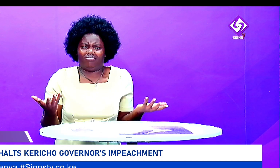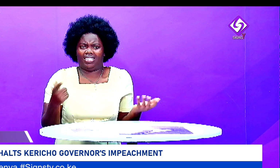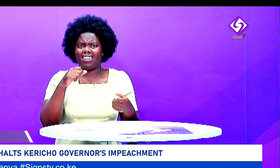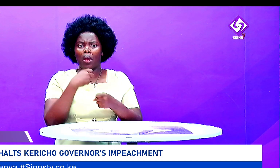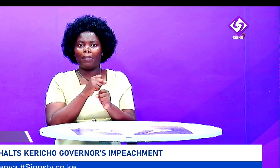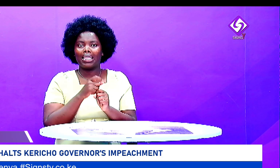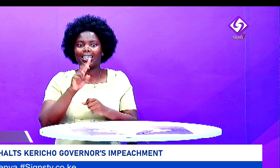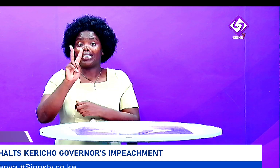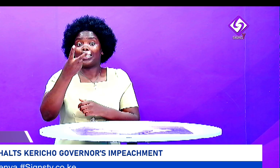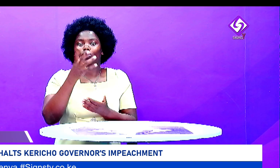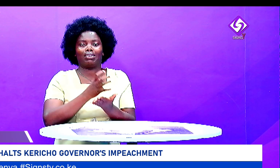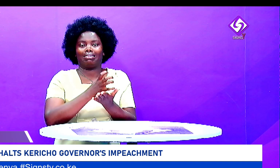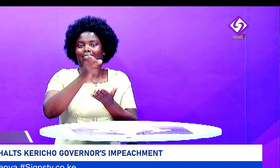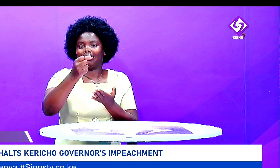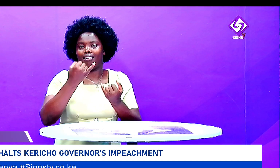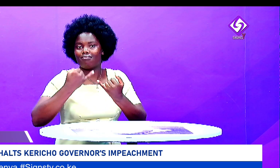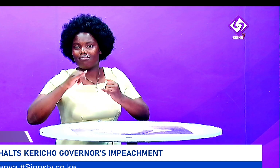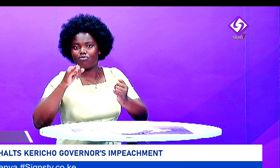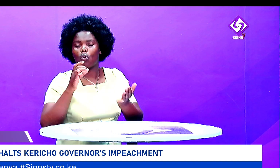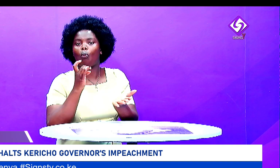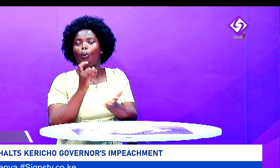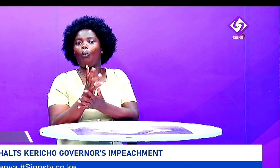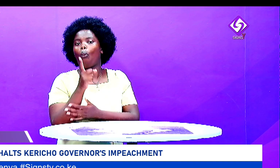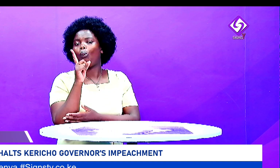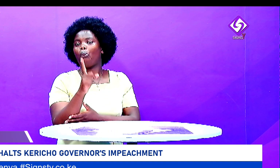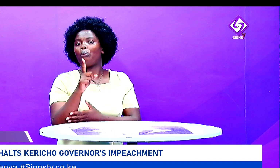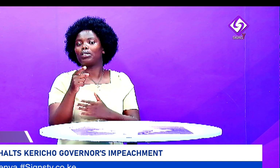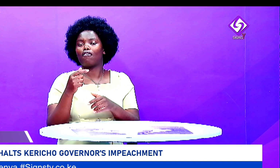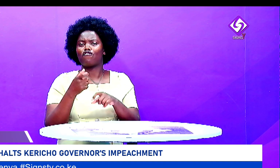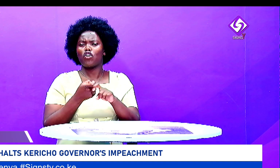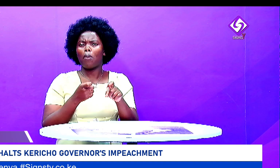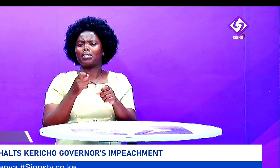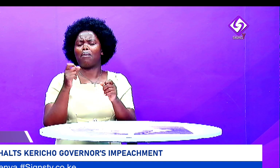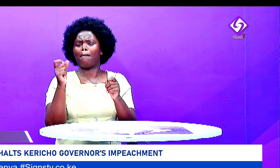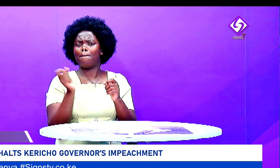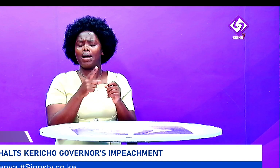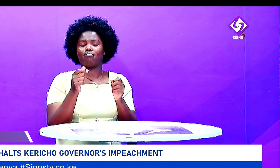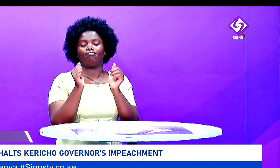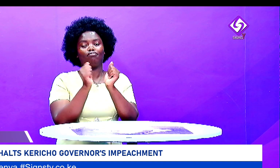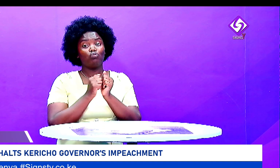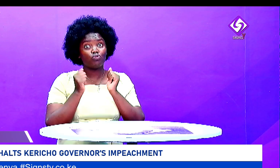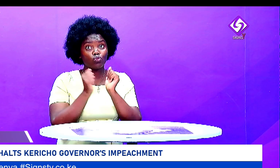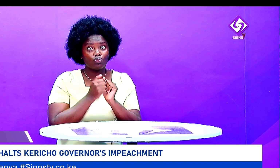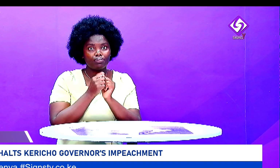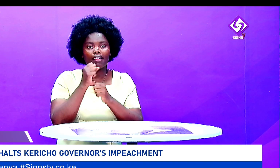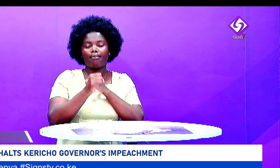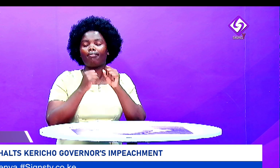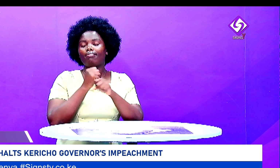citing procurement without tendering, inflating costs, and missing documentation. This marks the second impeachment